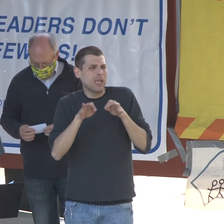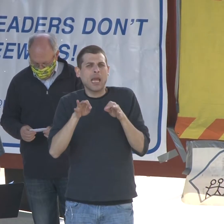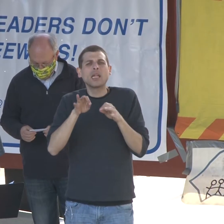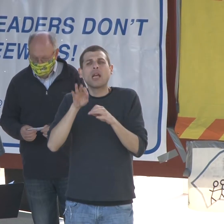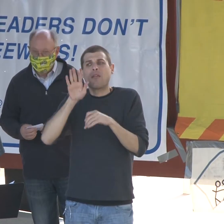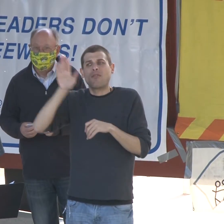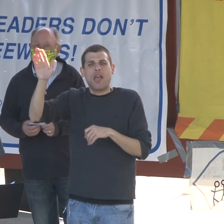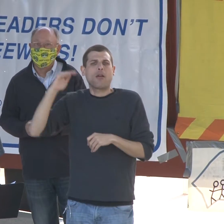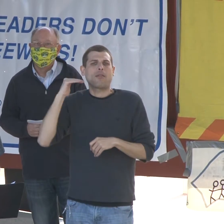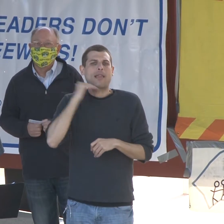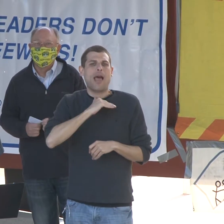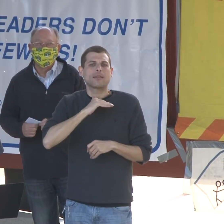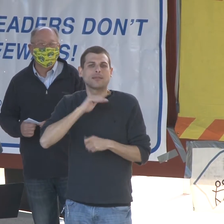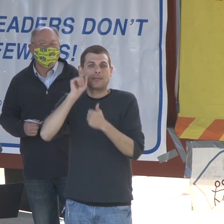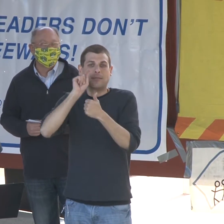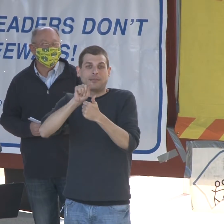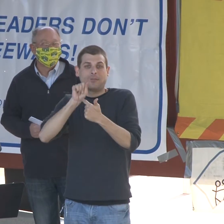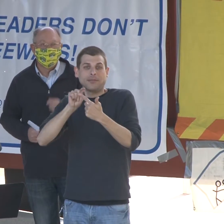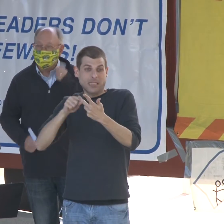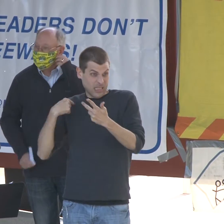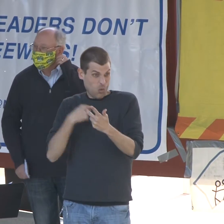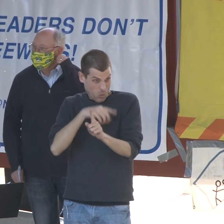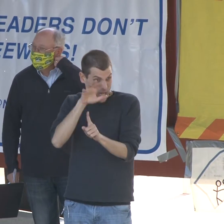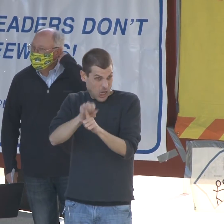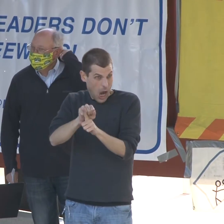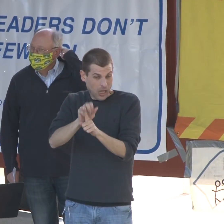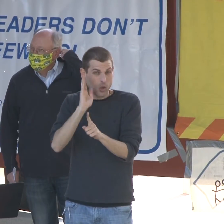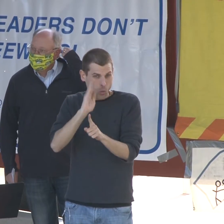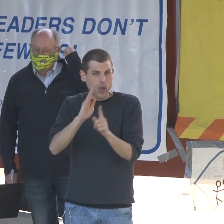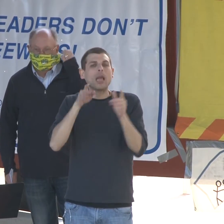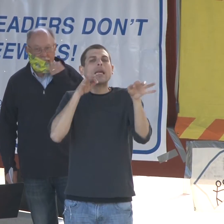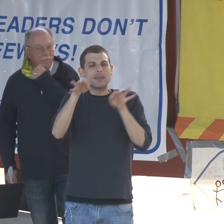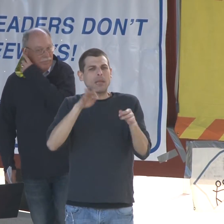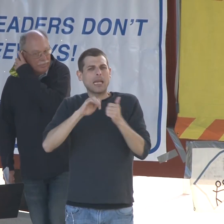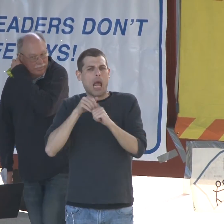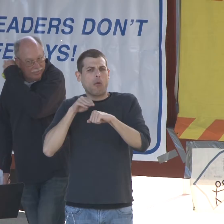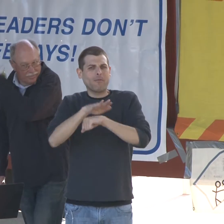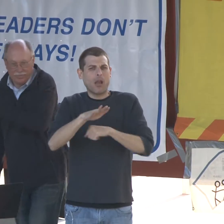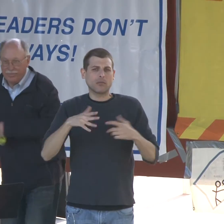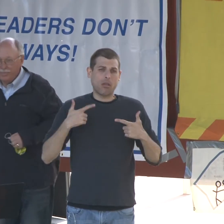impacts this project will have on our lungs and to our planet. So please welcome Joe.